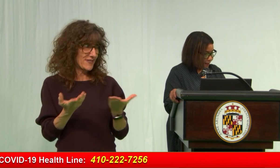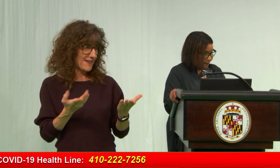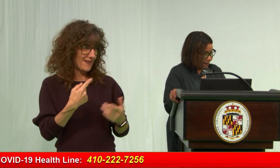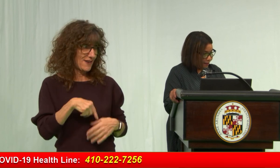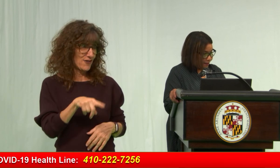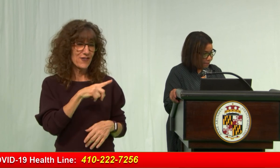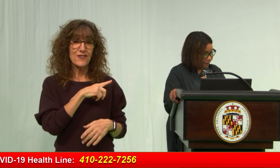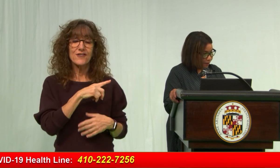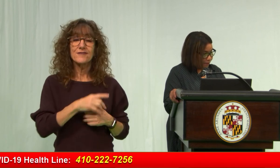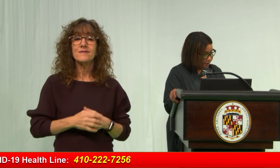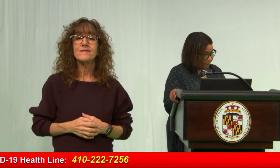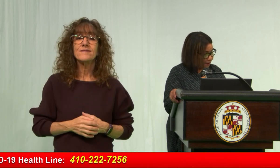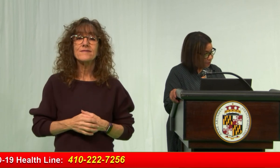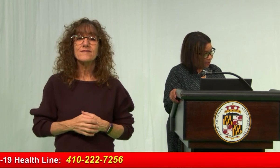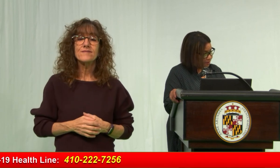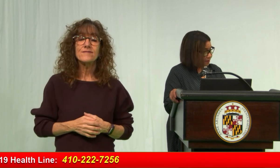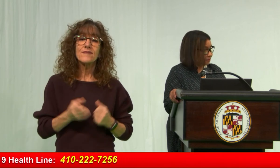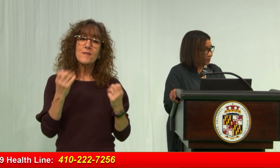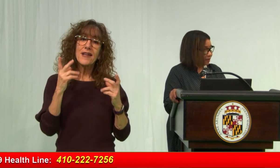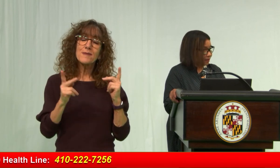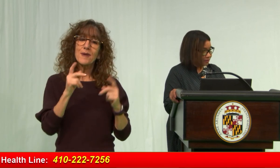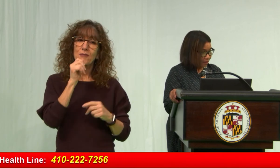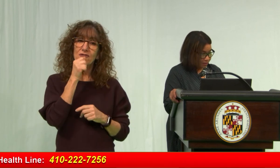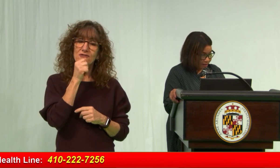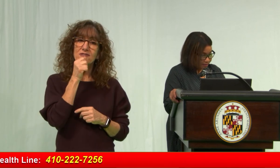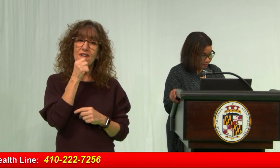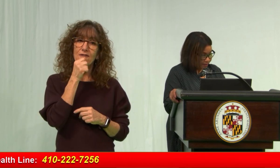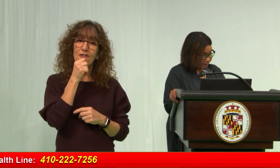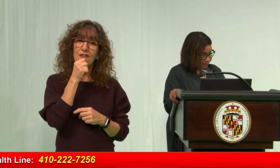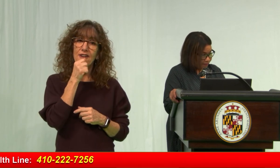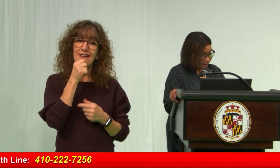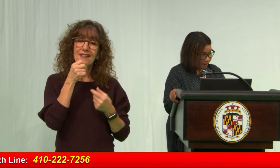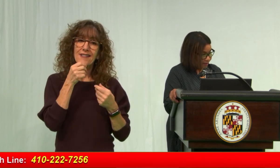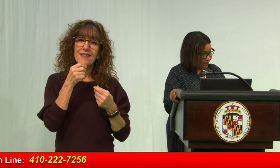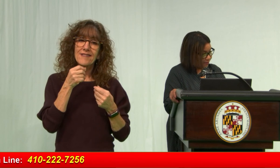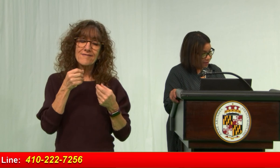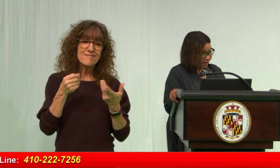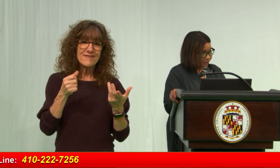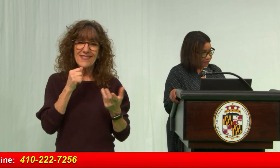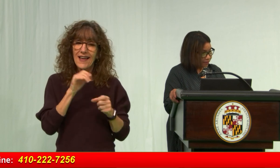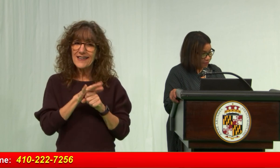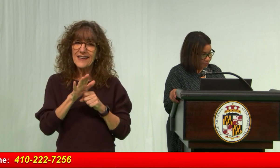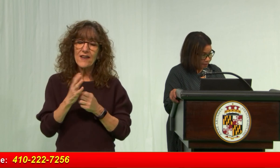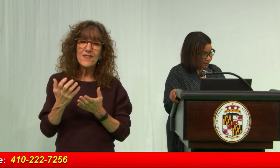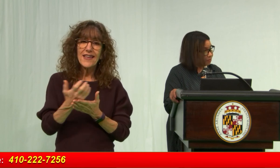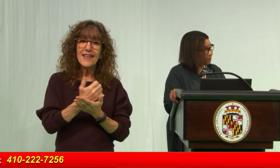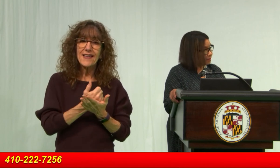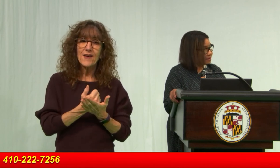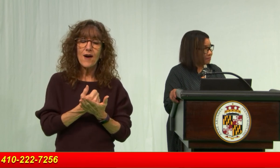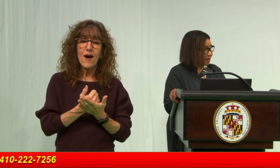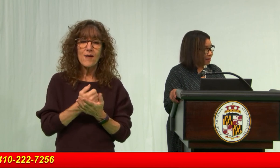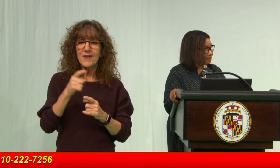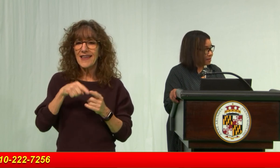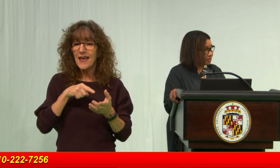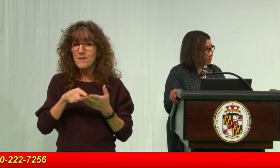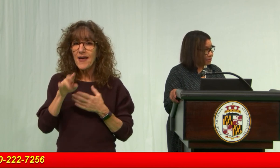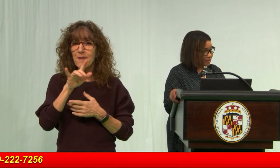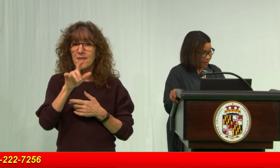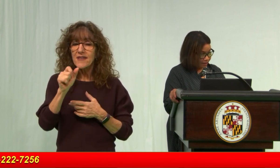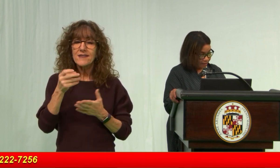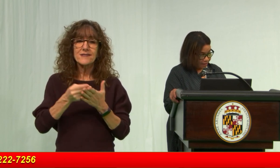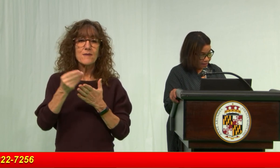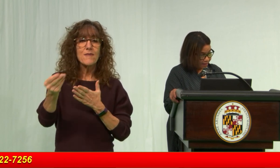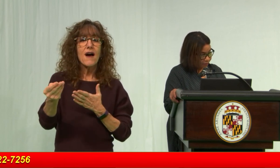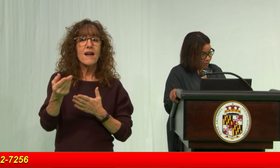here, many people are suffering loss of income, and they're going to have difficulty paying their bills and buying